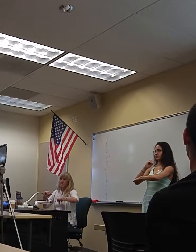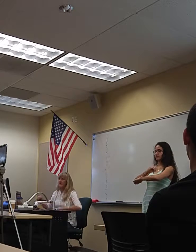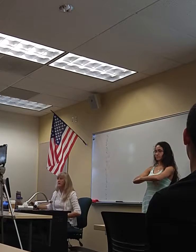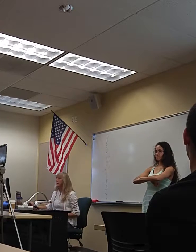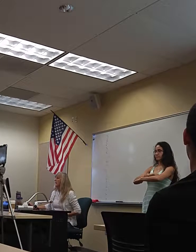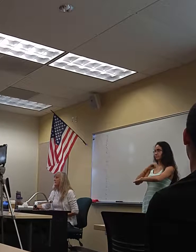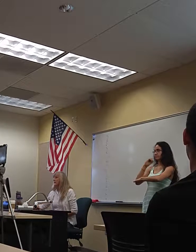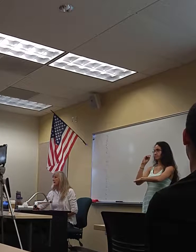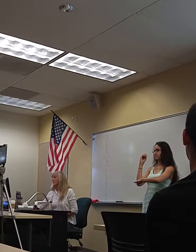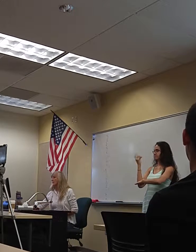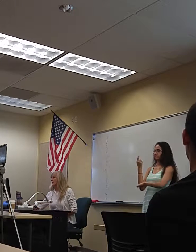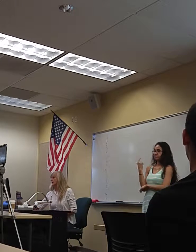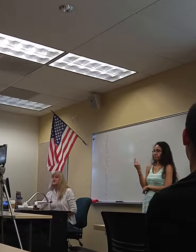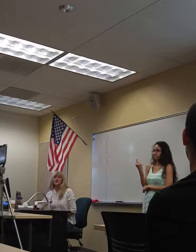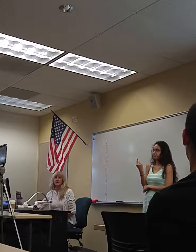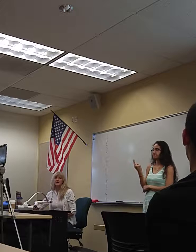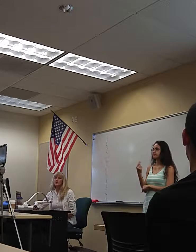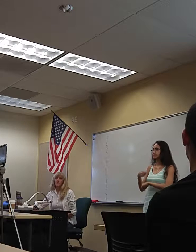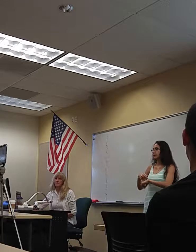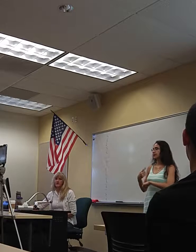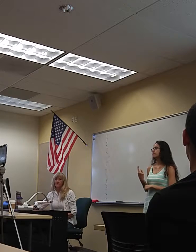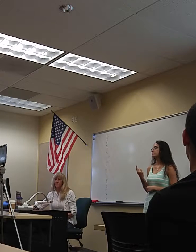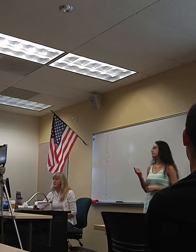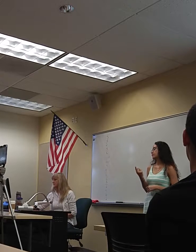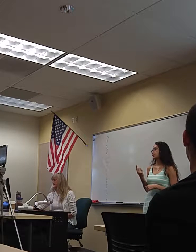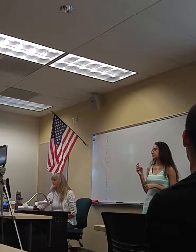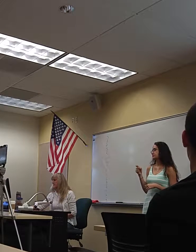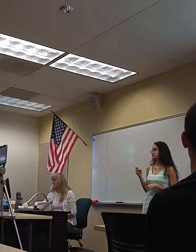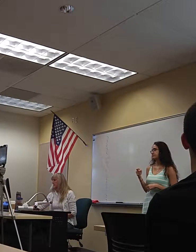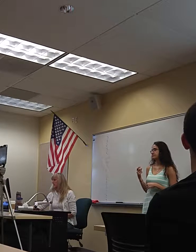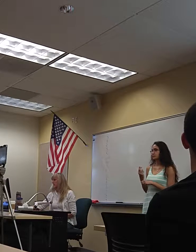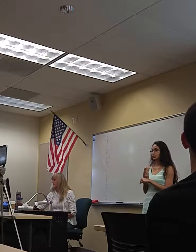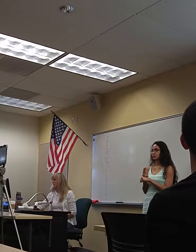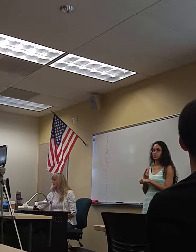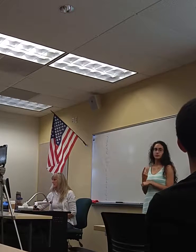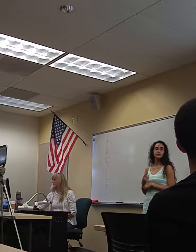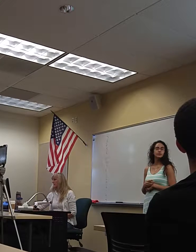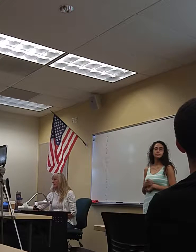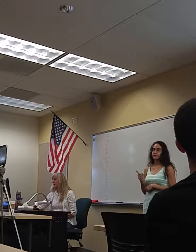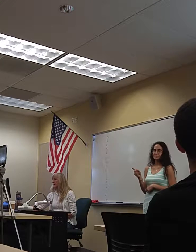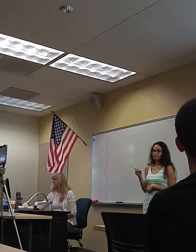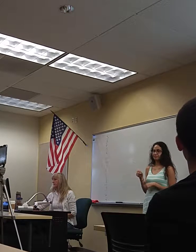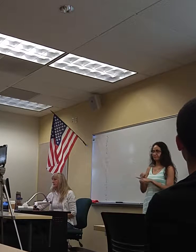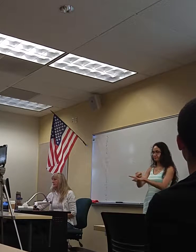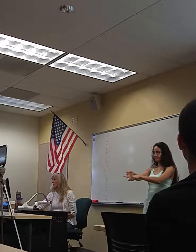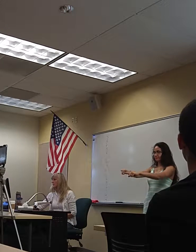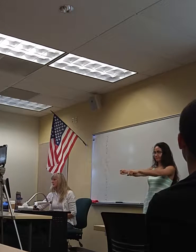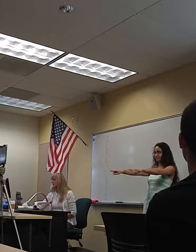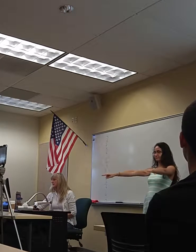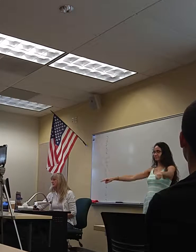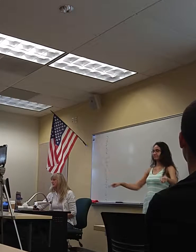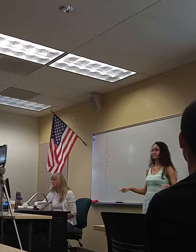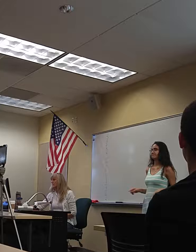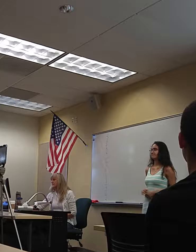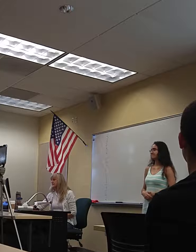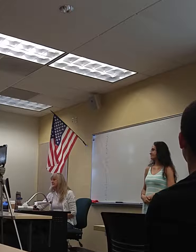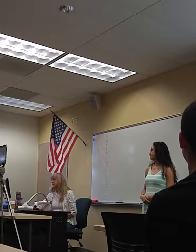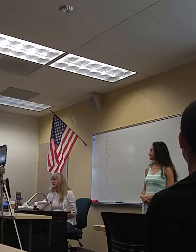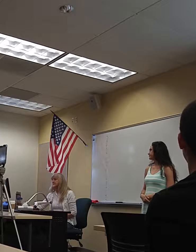Okay. But otherwise, yeah, we don't need the horizon. All right, blah, blah, blah. And what does this